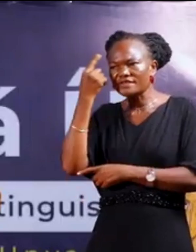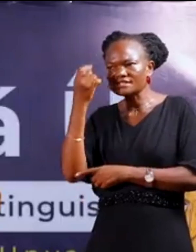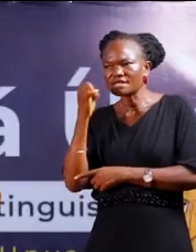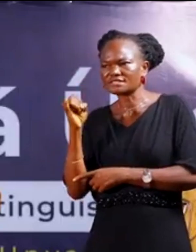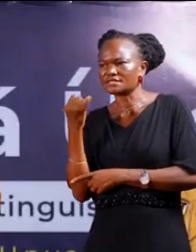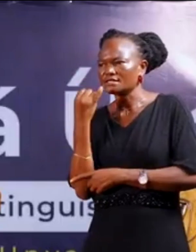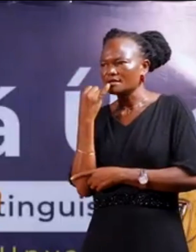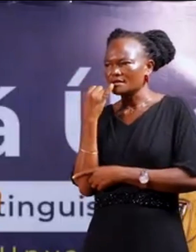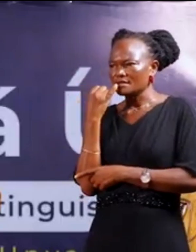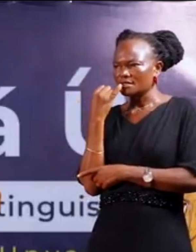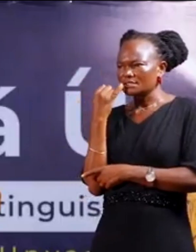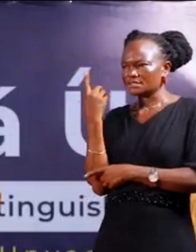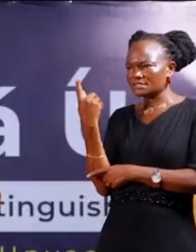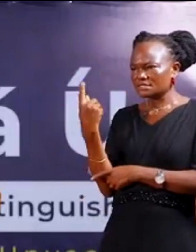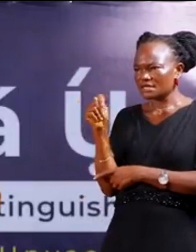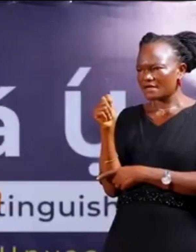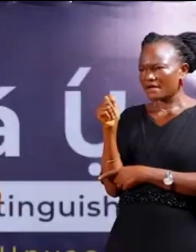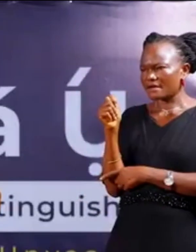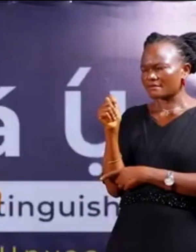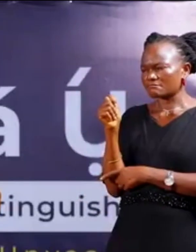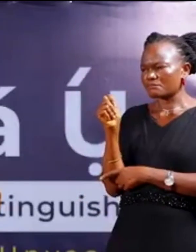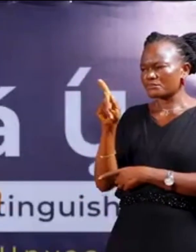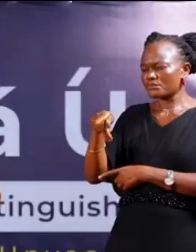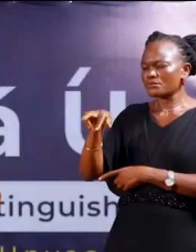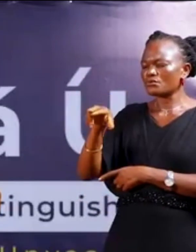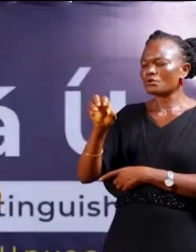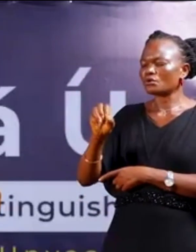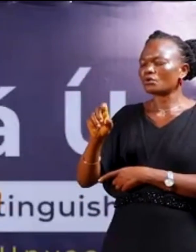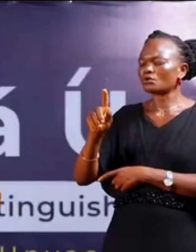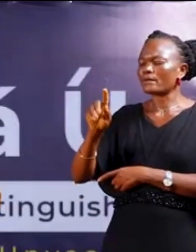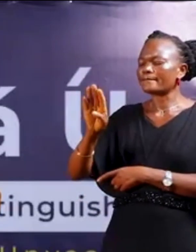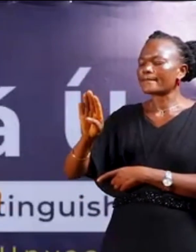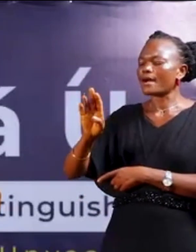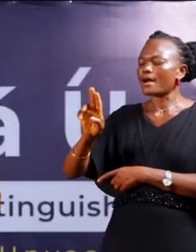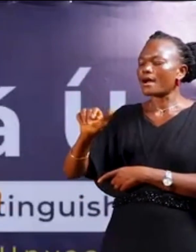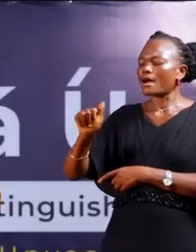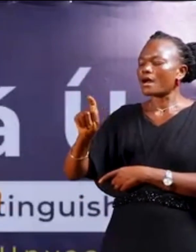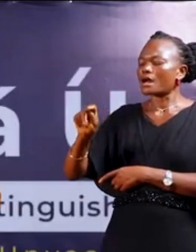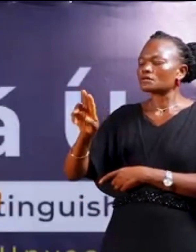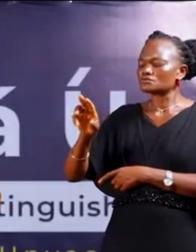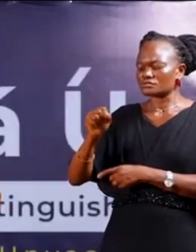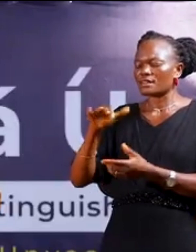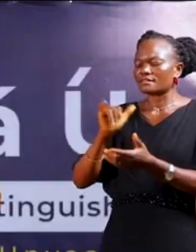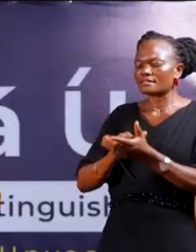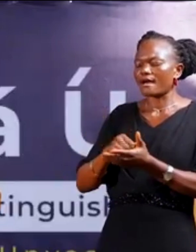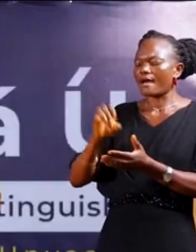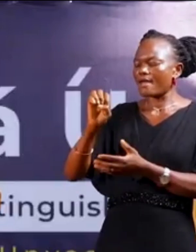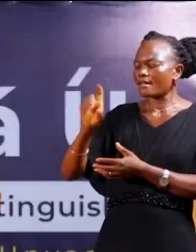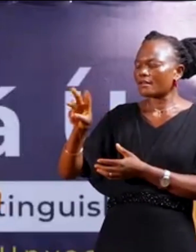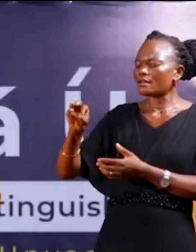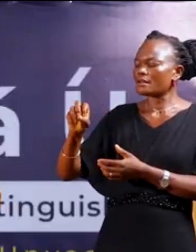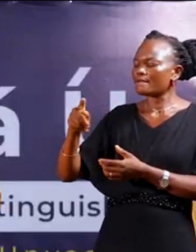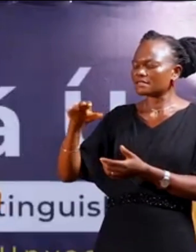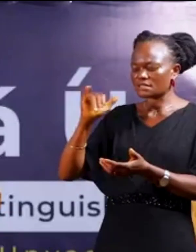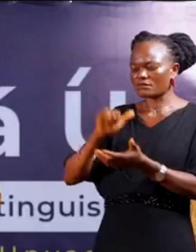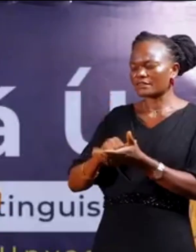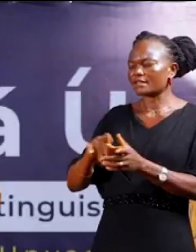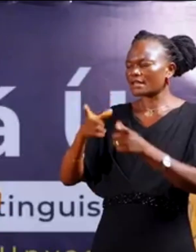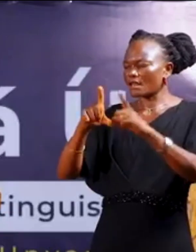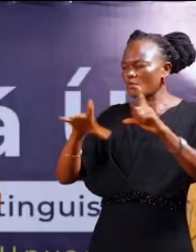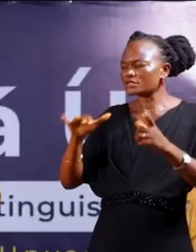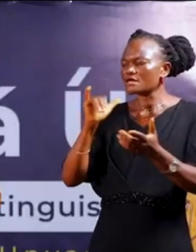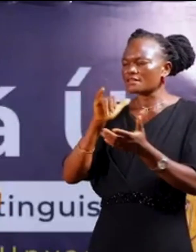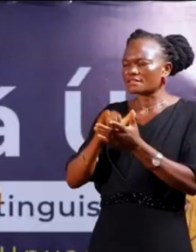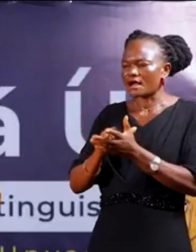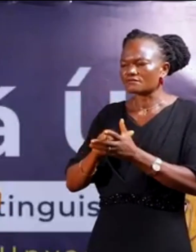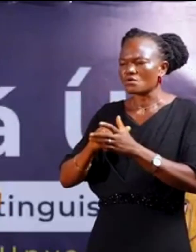understanding the Proto-Bantu languages is that there are elements of those proto-languages that